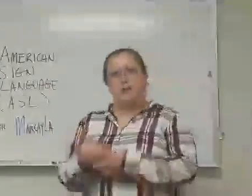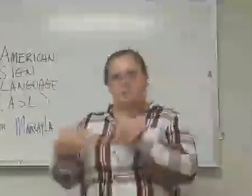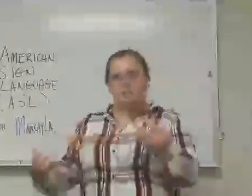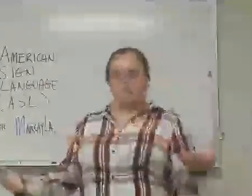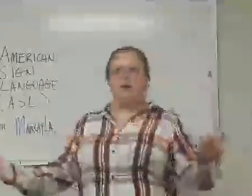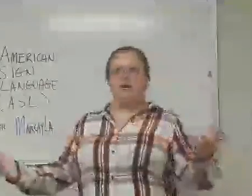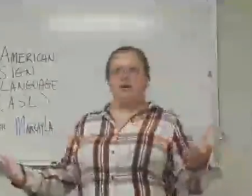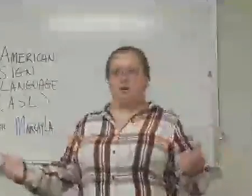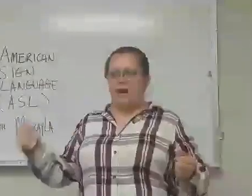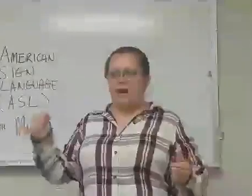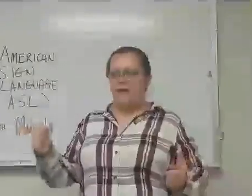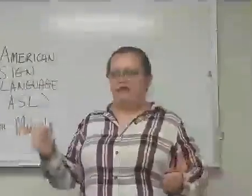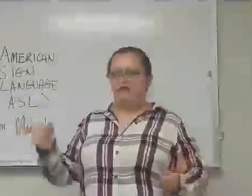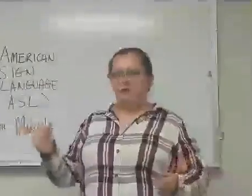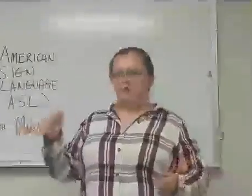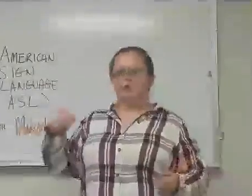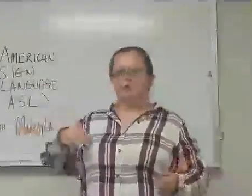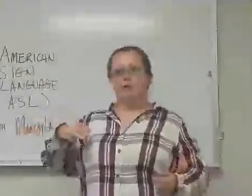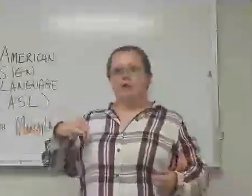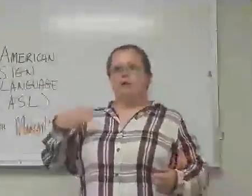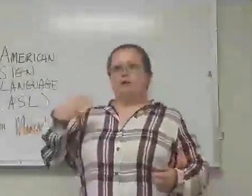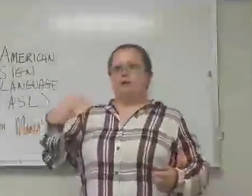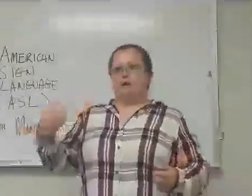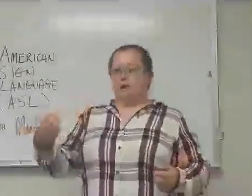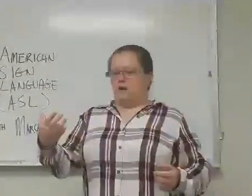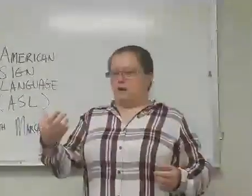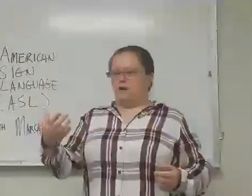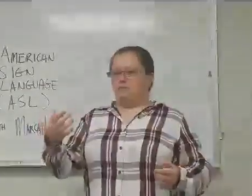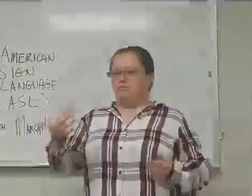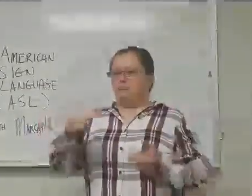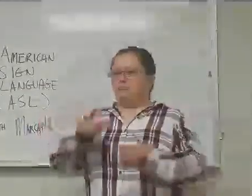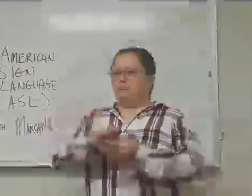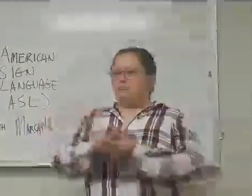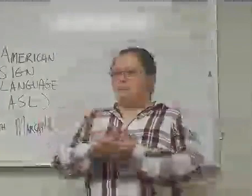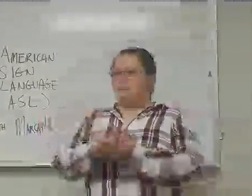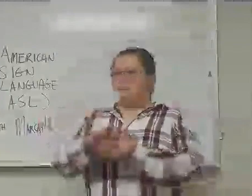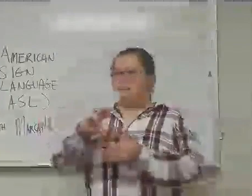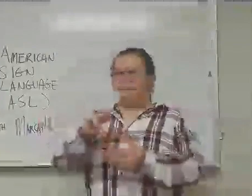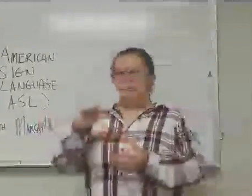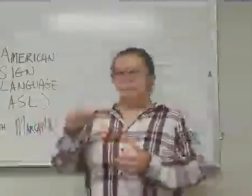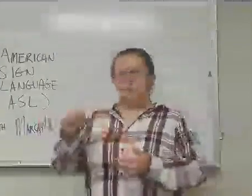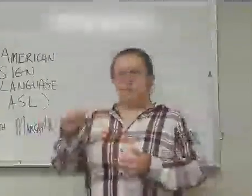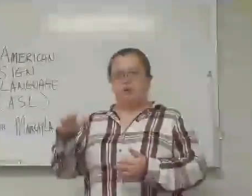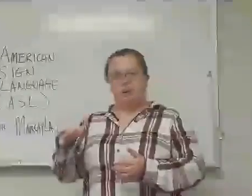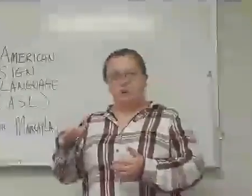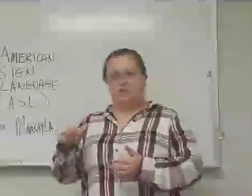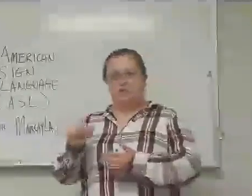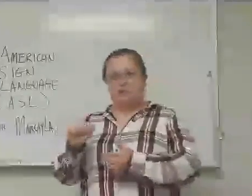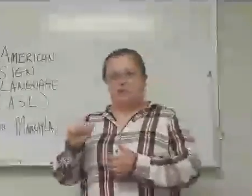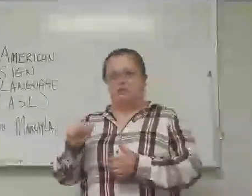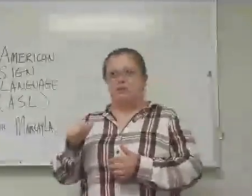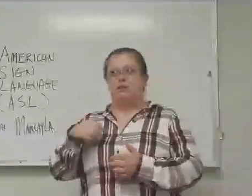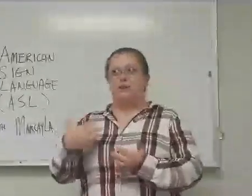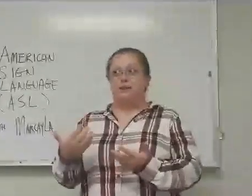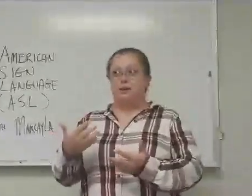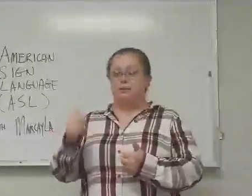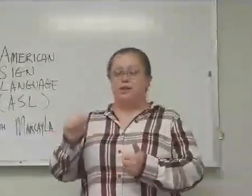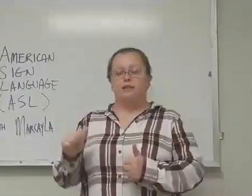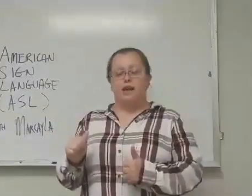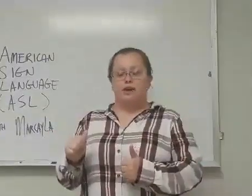basically training your hand to not only use the